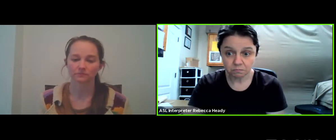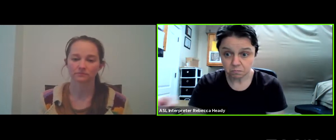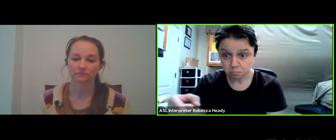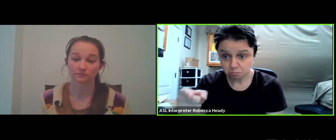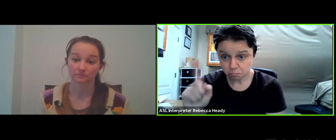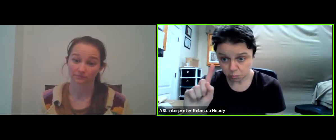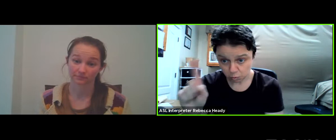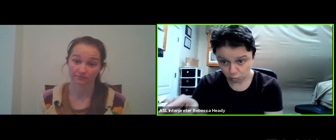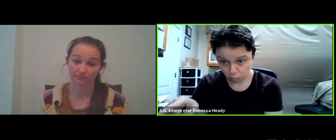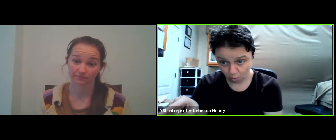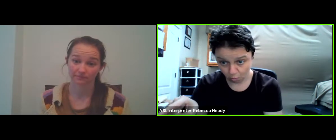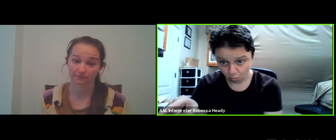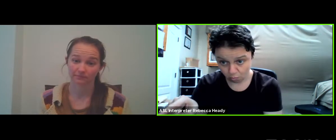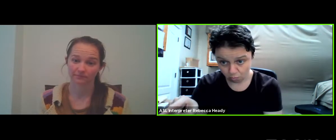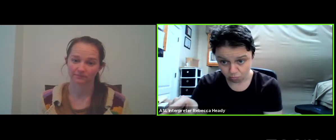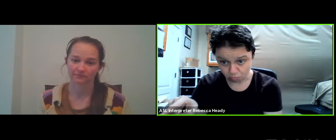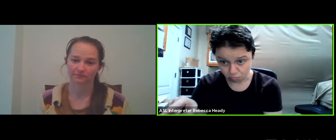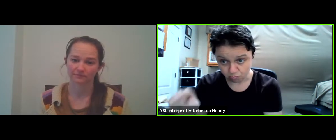So